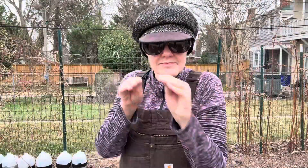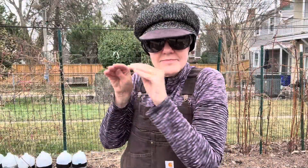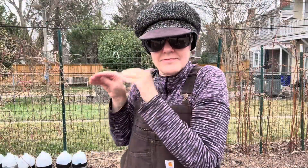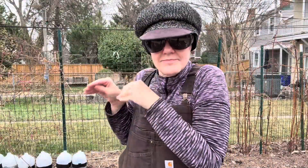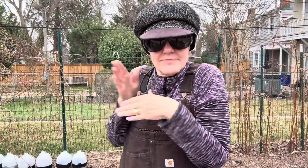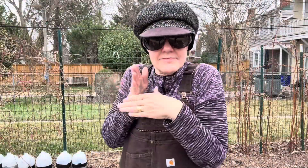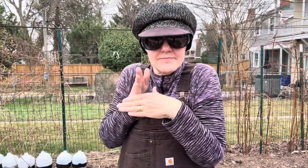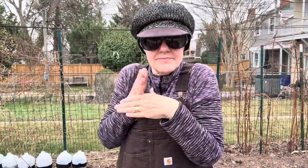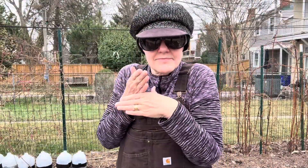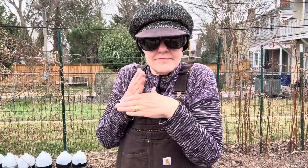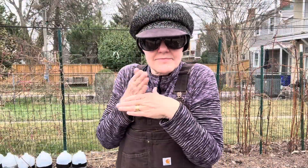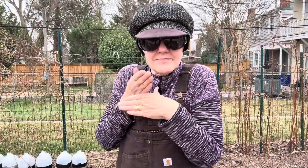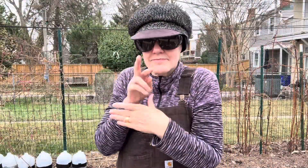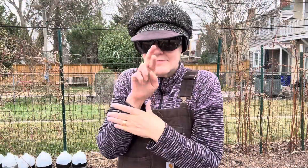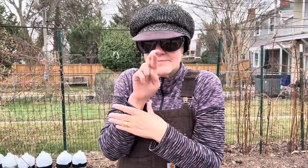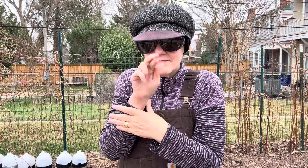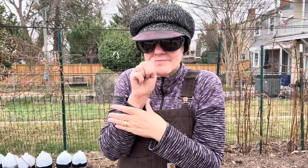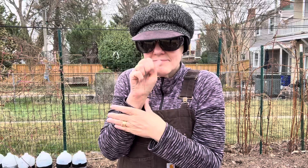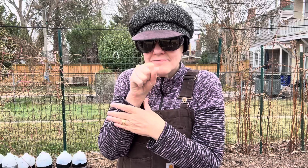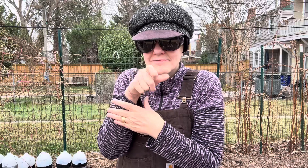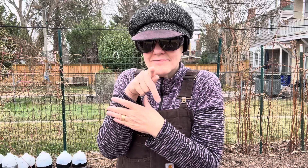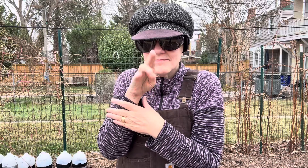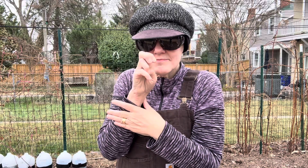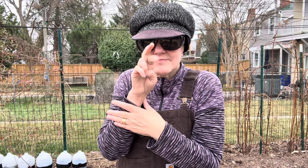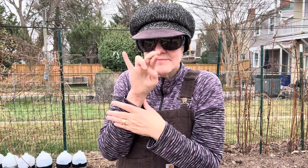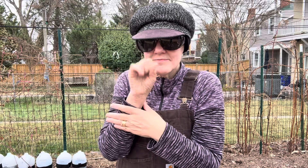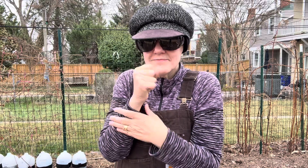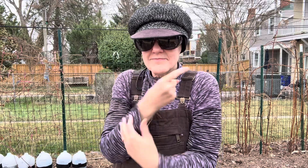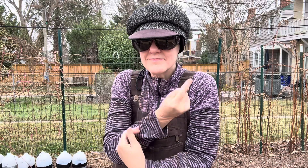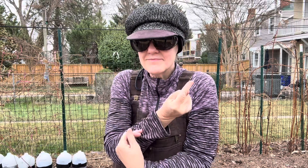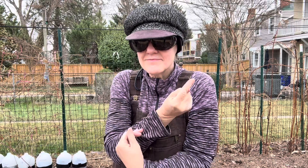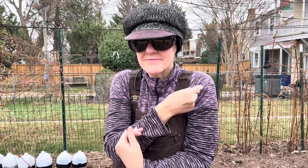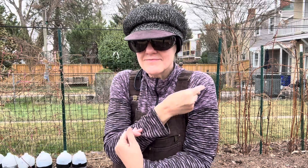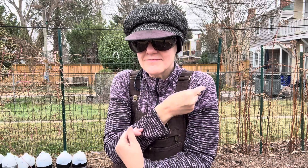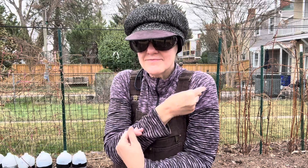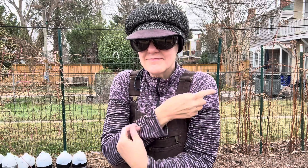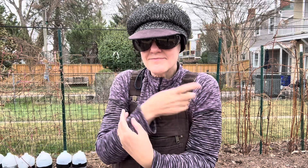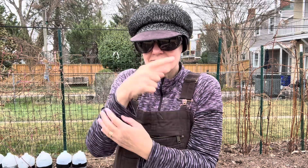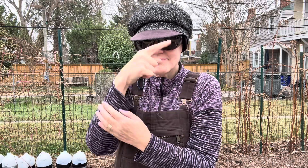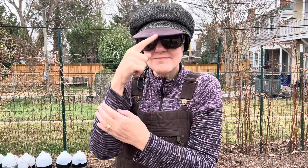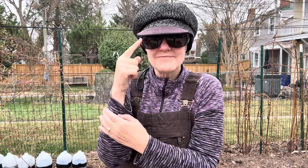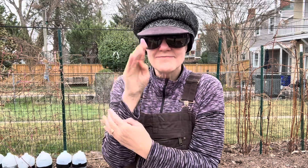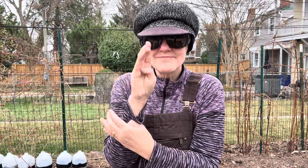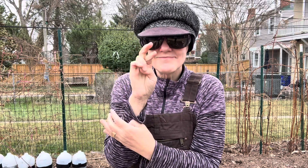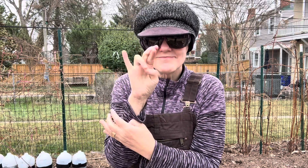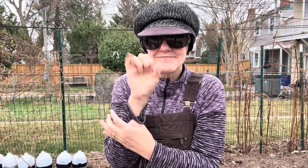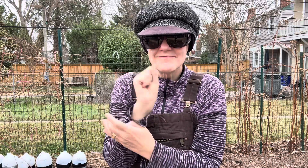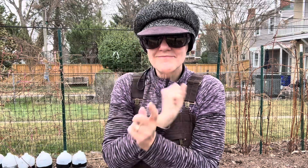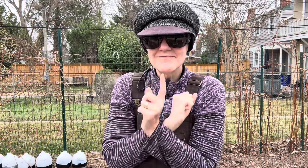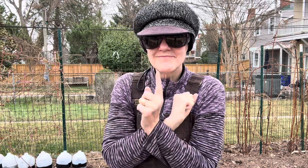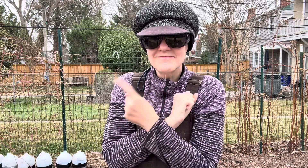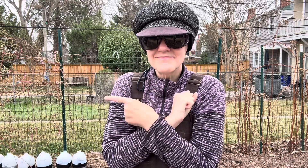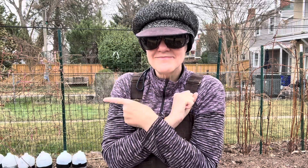I want to move them between the raspberries and the